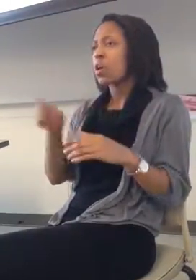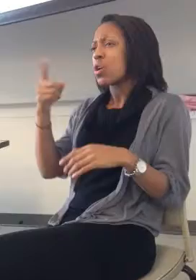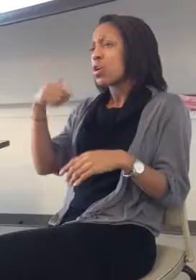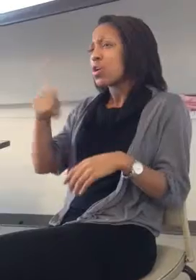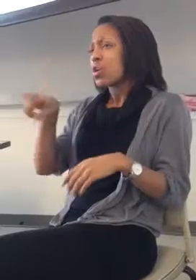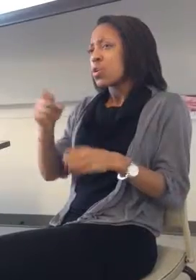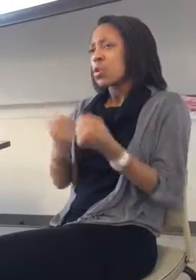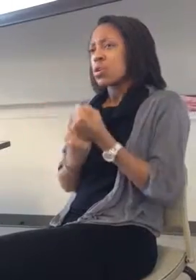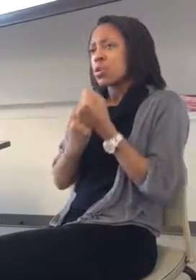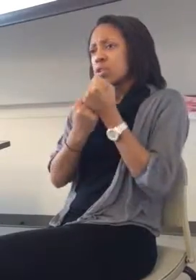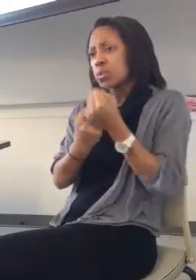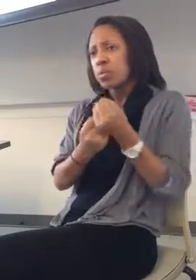abortion?